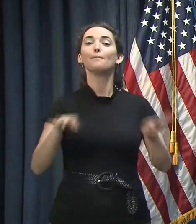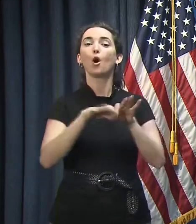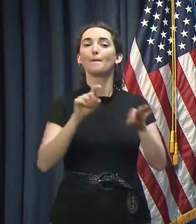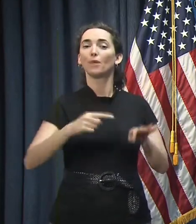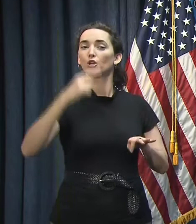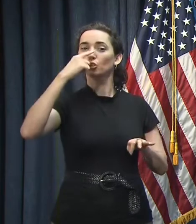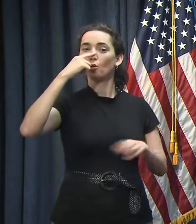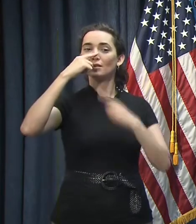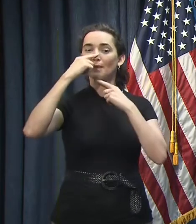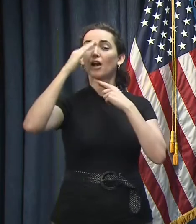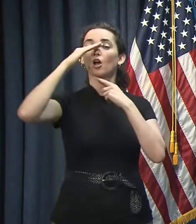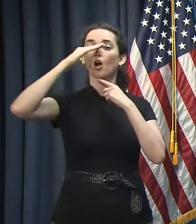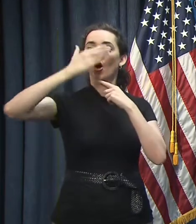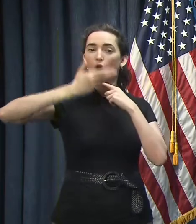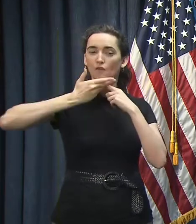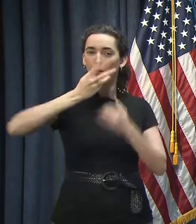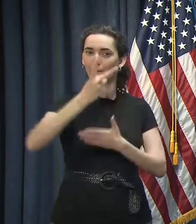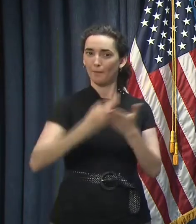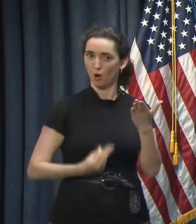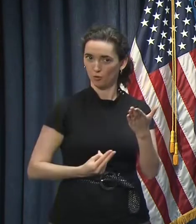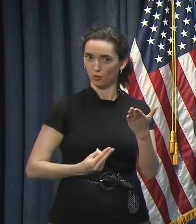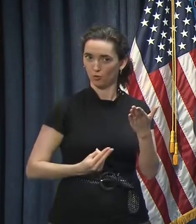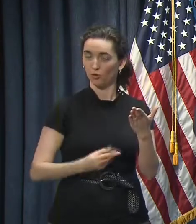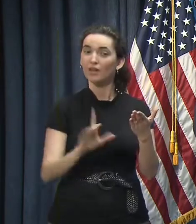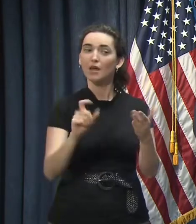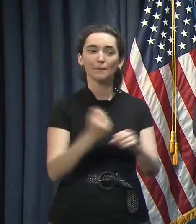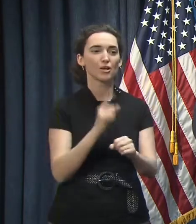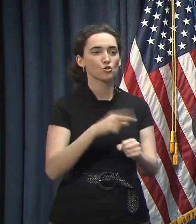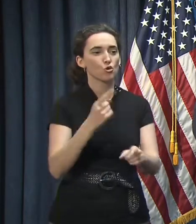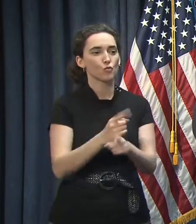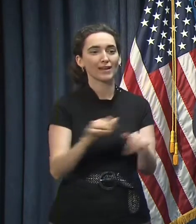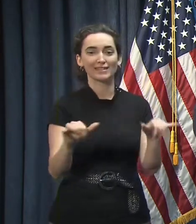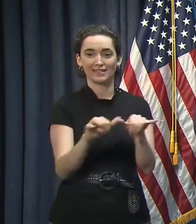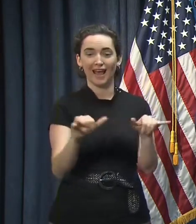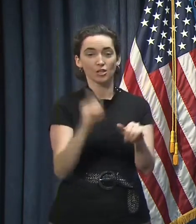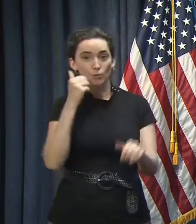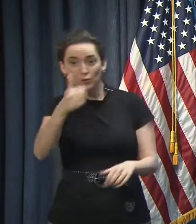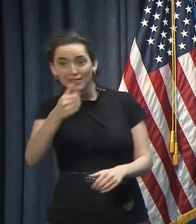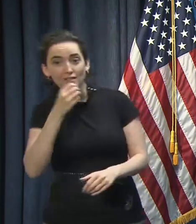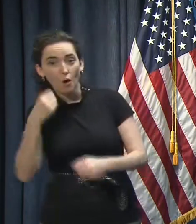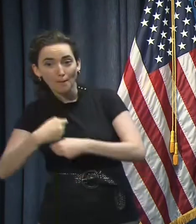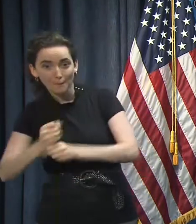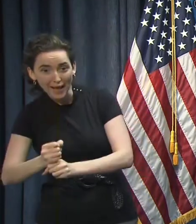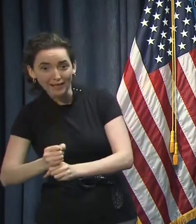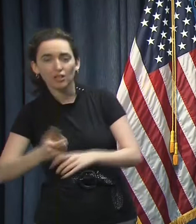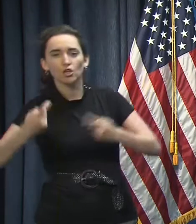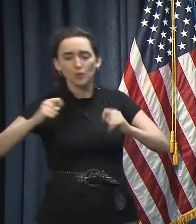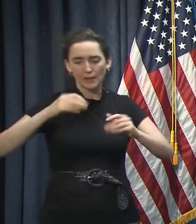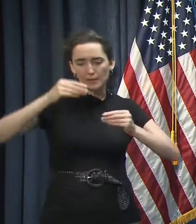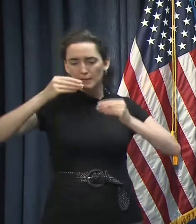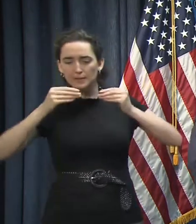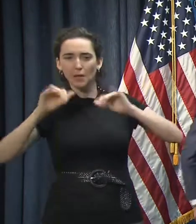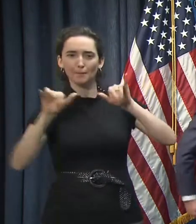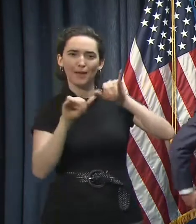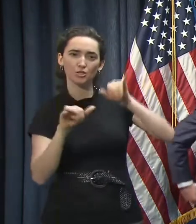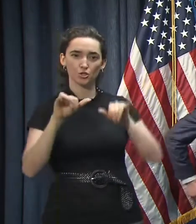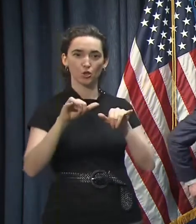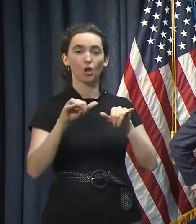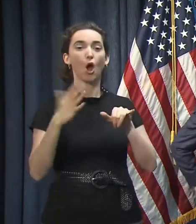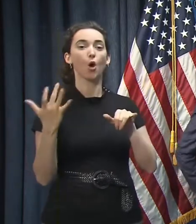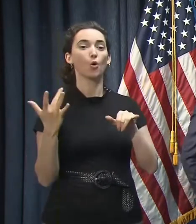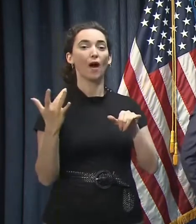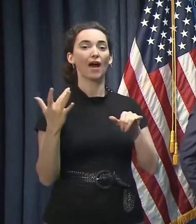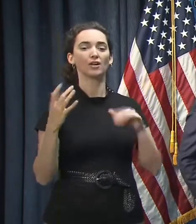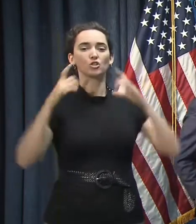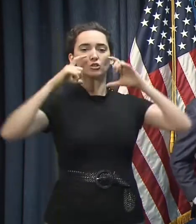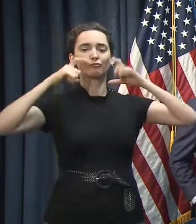nose and my mouth. You need to make sure that you've got the right size mask. And if you're making your own masks at home, do a little bit of adjustment and measuring. You want to make sure it's not